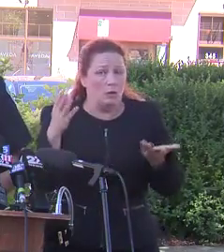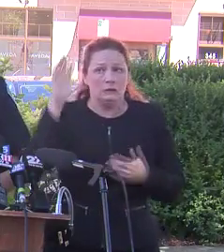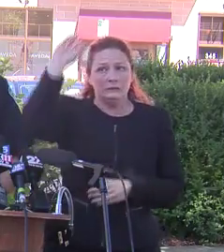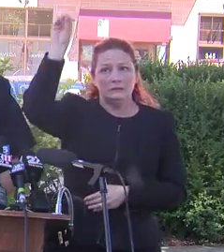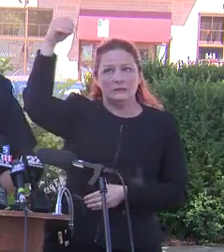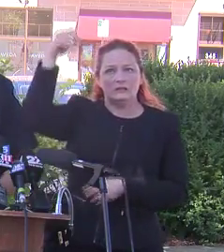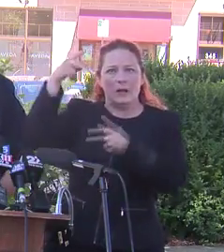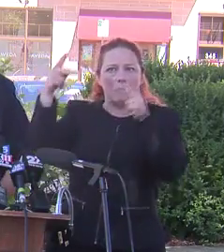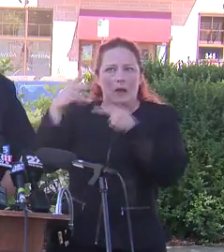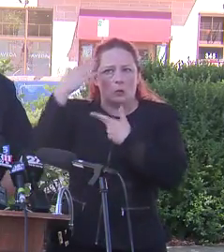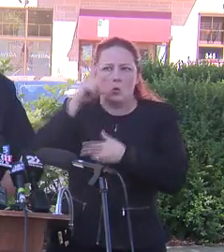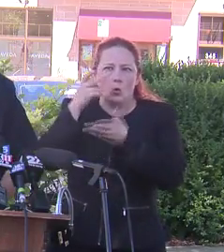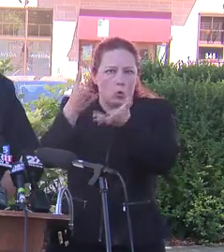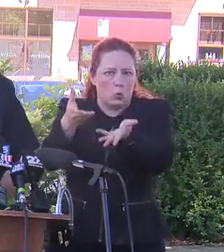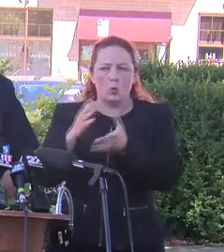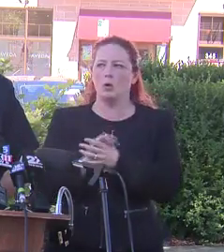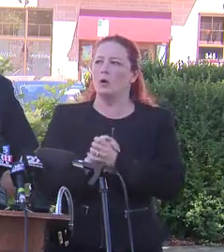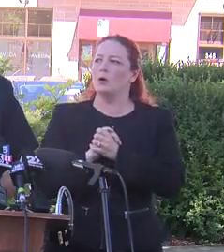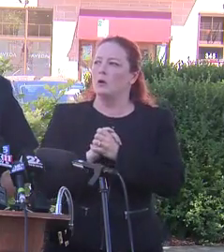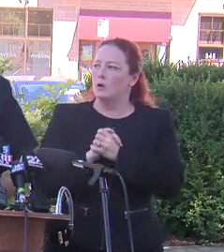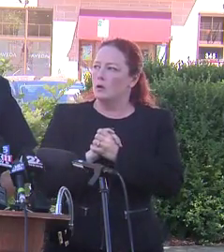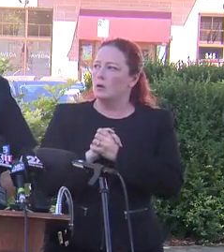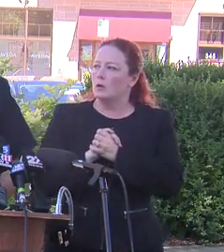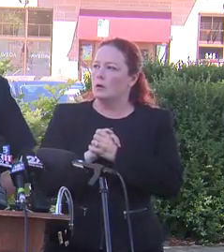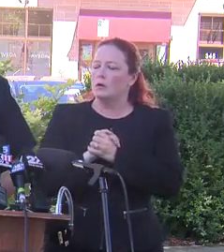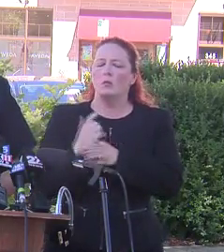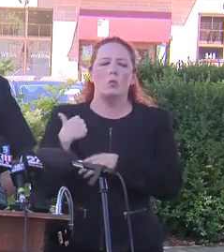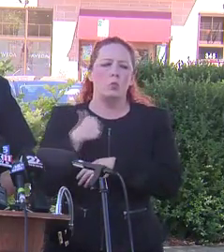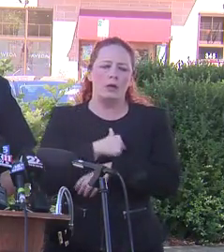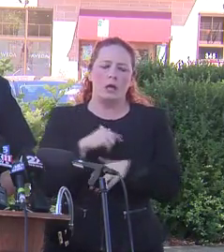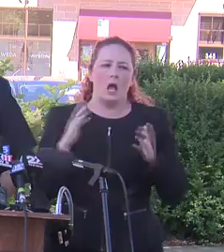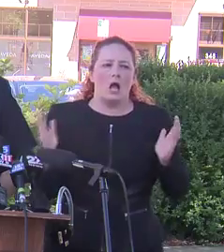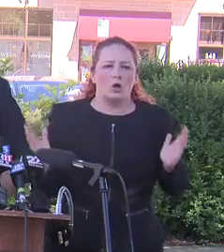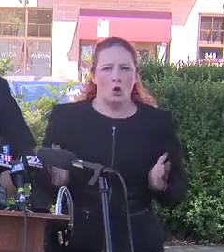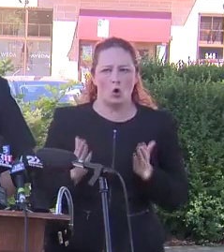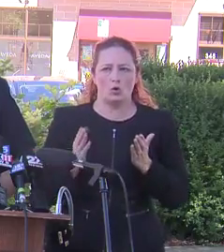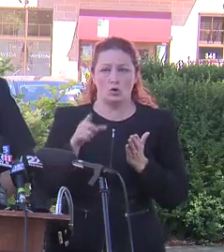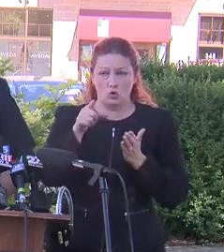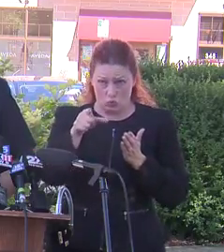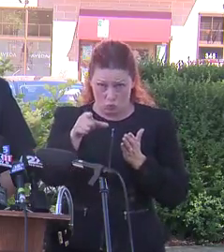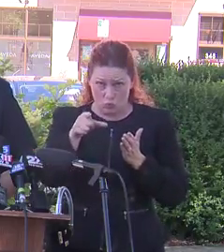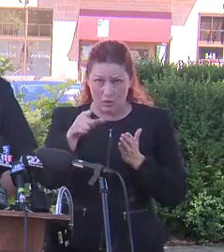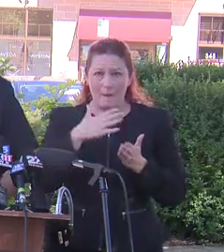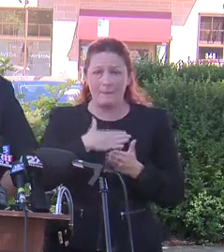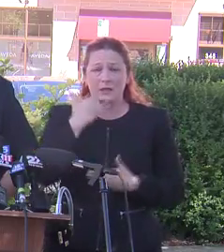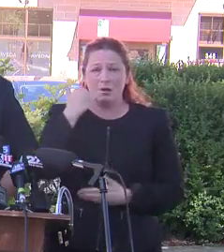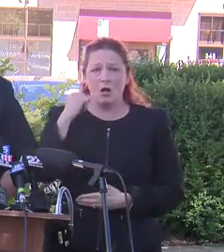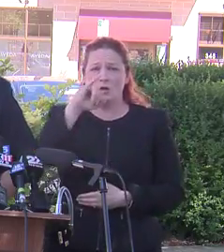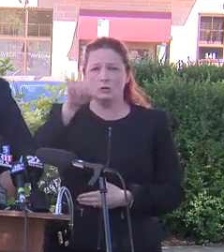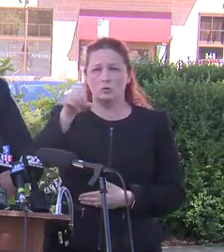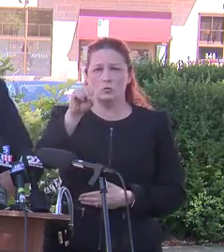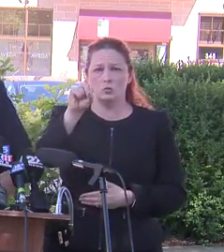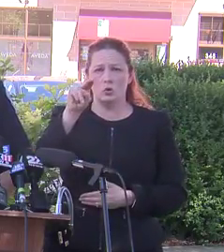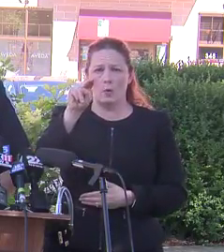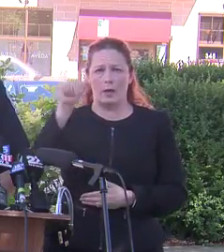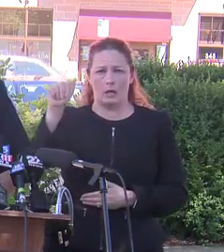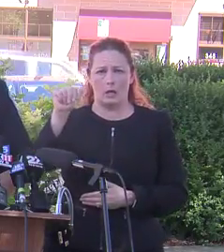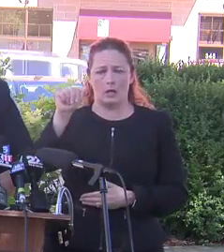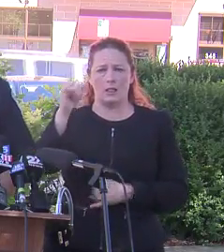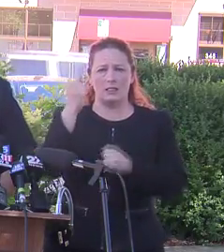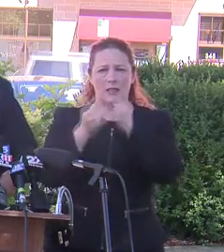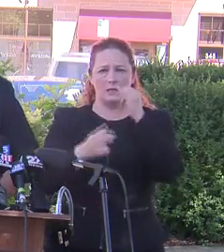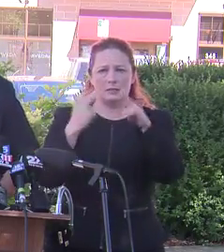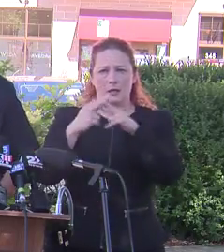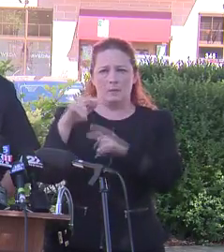Place is not aware of, we are encouraging you that you call Joanna Cervantes, and I will spell her last